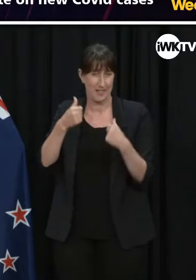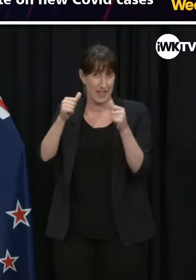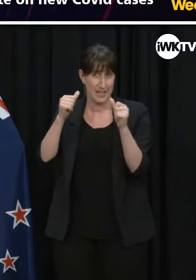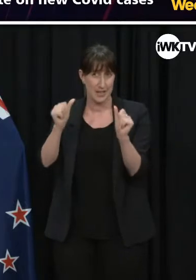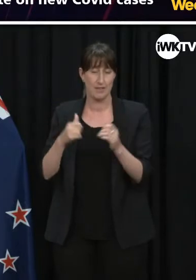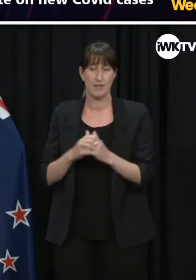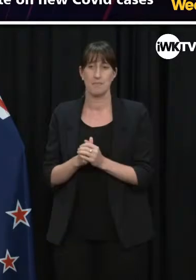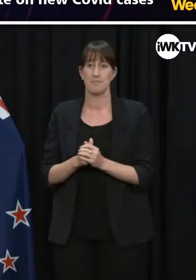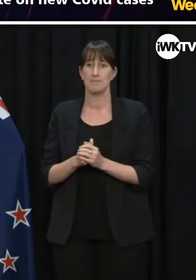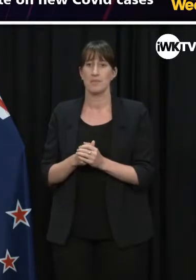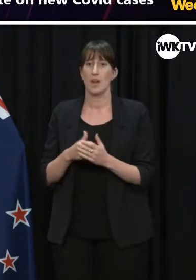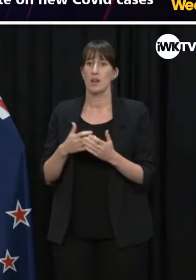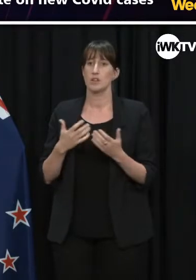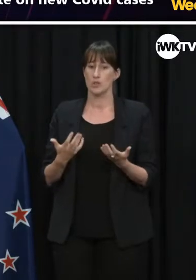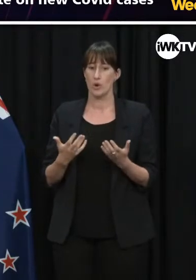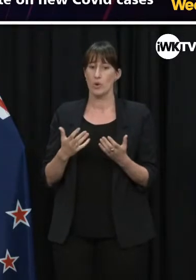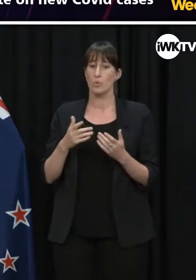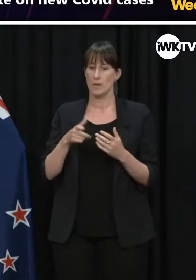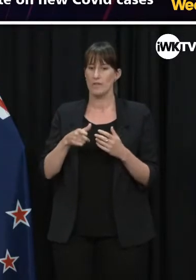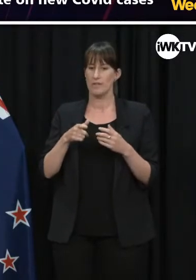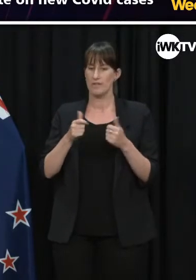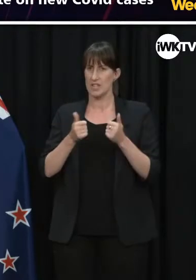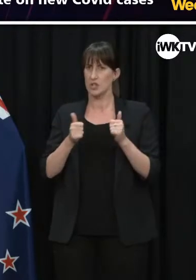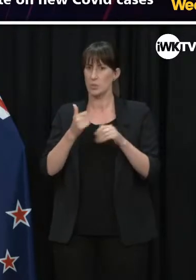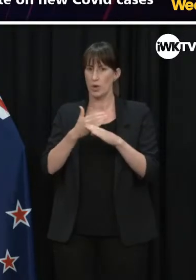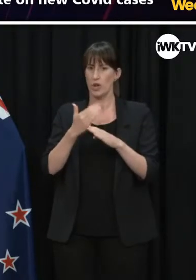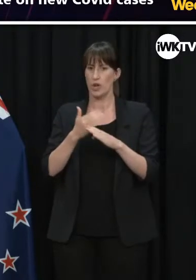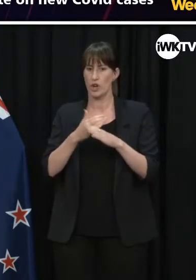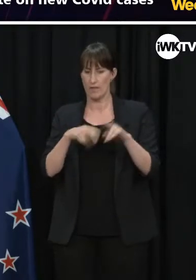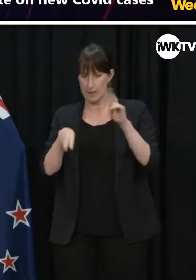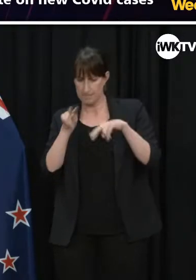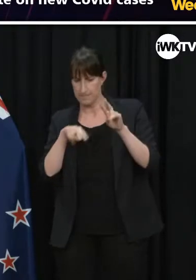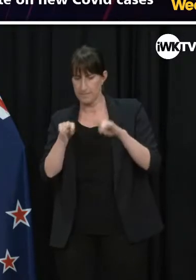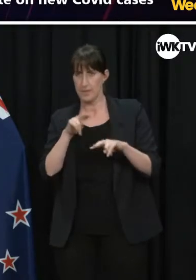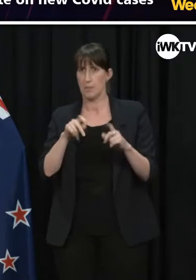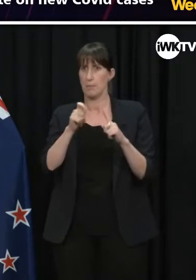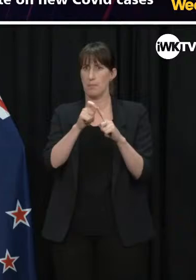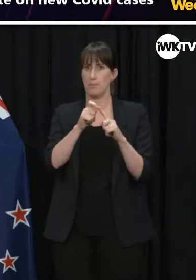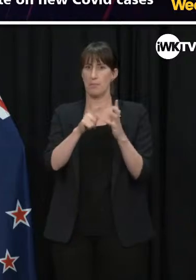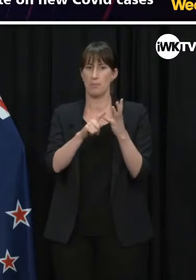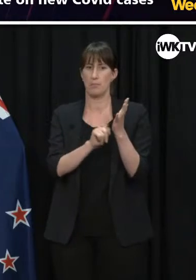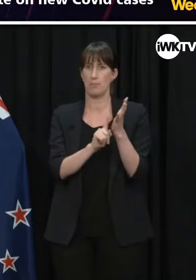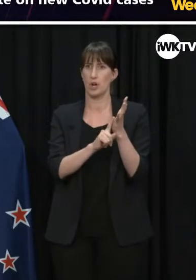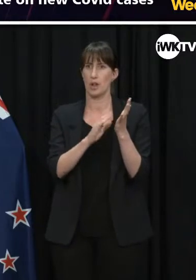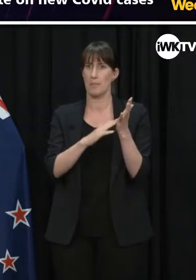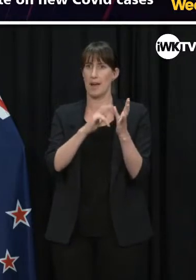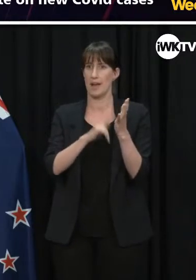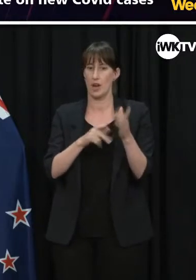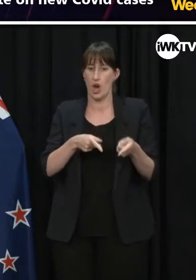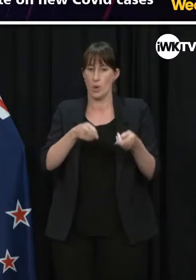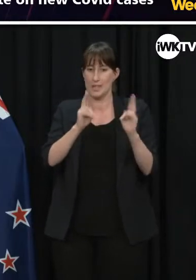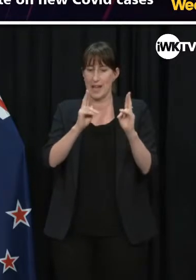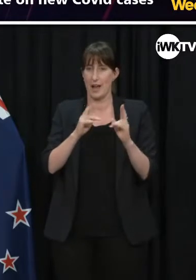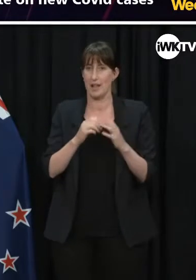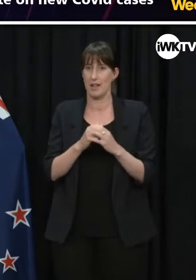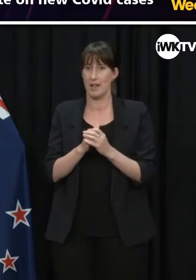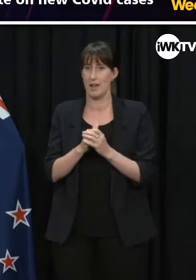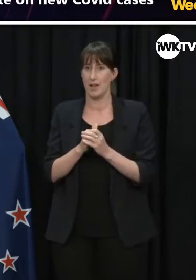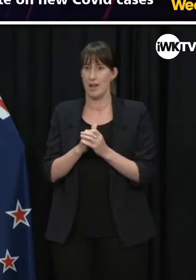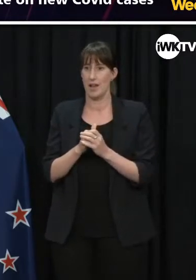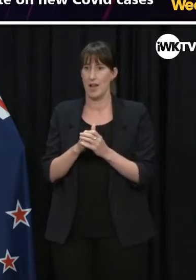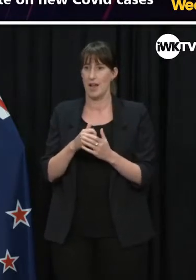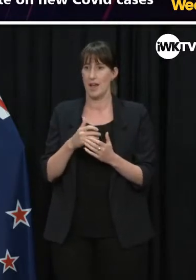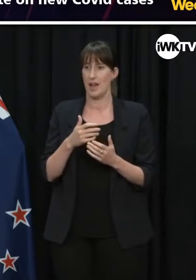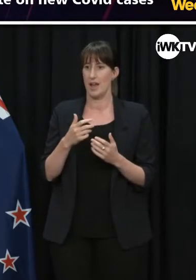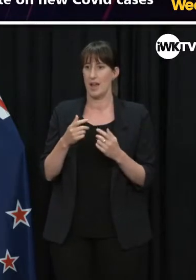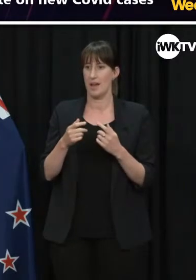resumed now. We're obviously looking very closely at what we learn from that sort of early stage rollout of saliva testing as to whether we